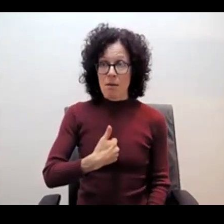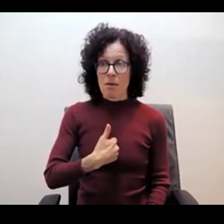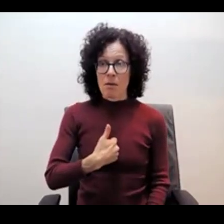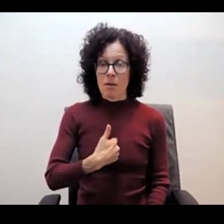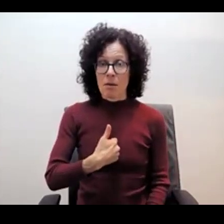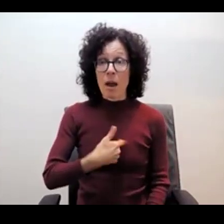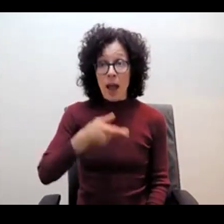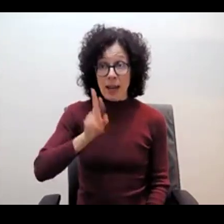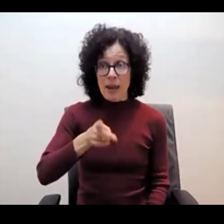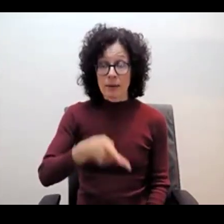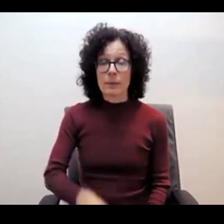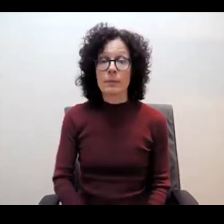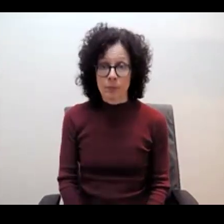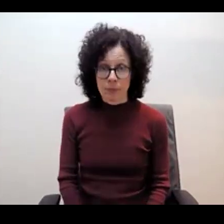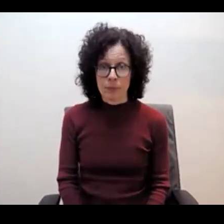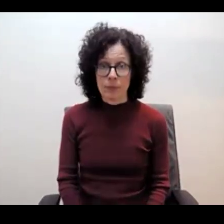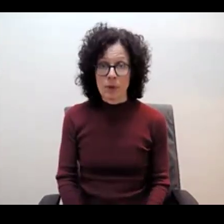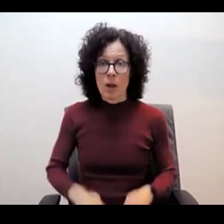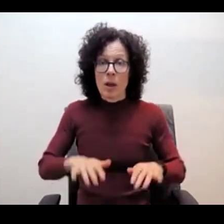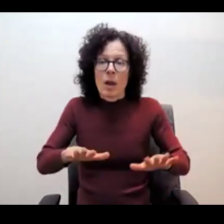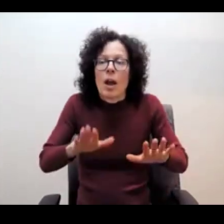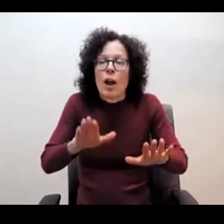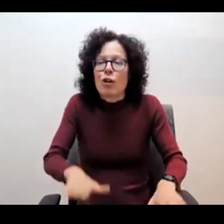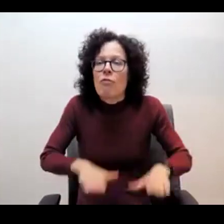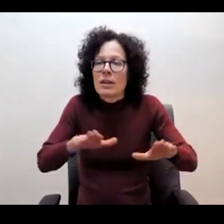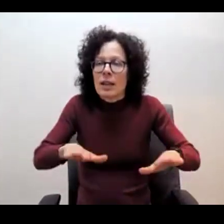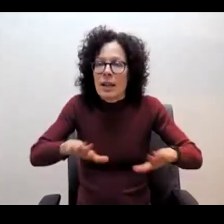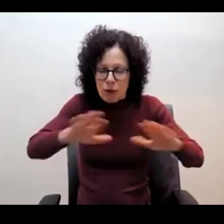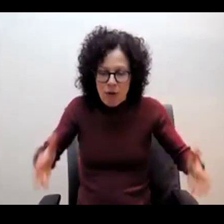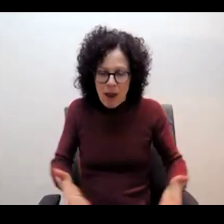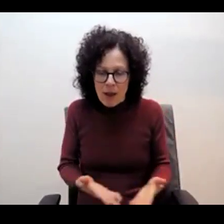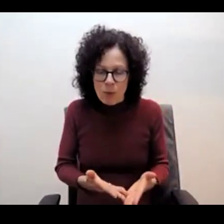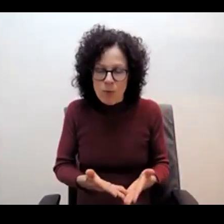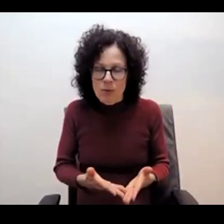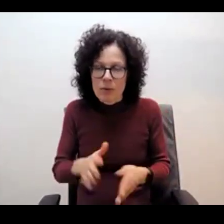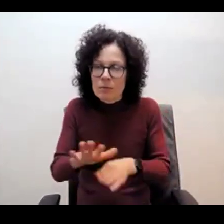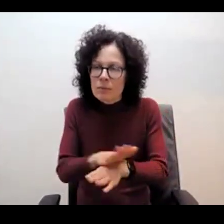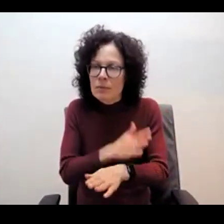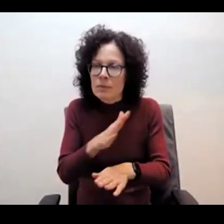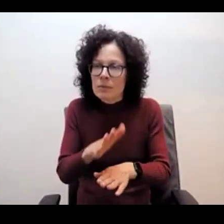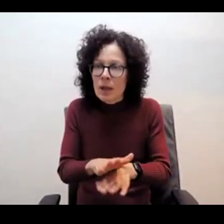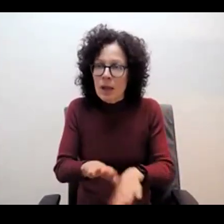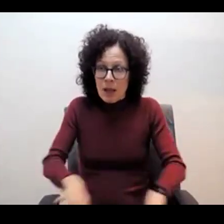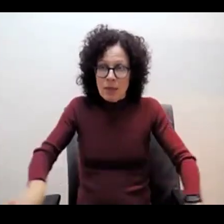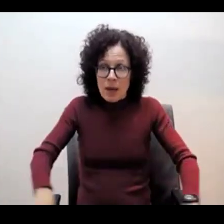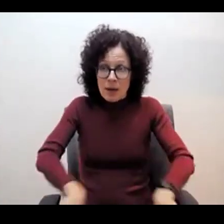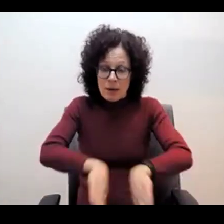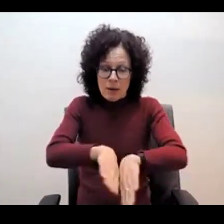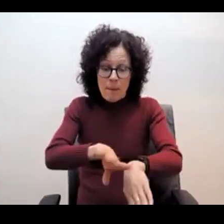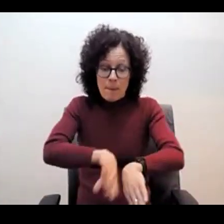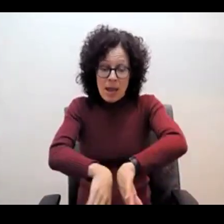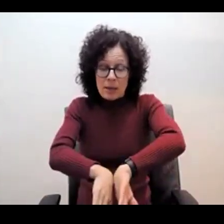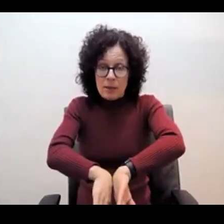And again, caressing the earth, the ground. Backs of the hands together, roll up